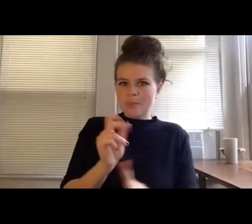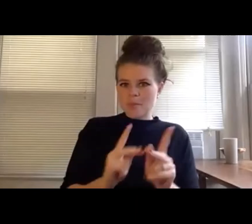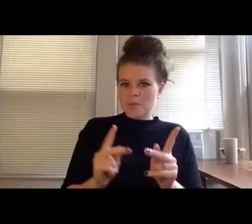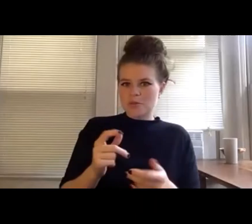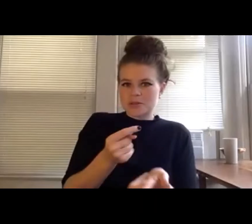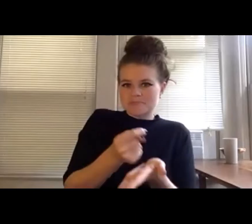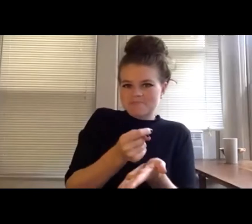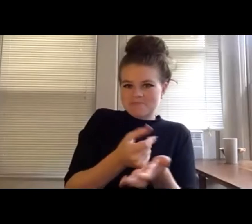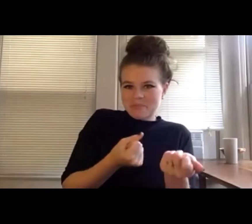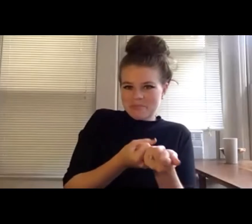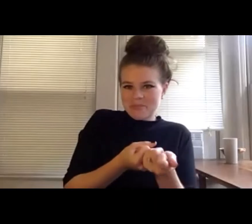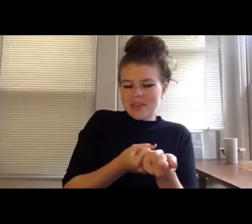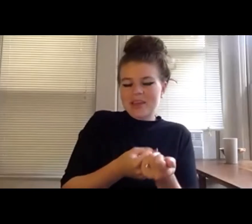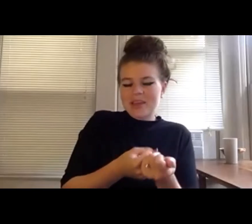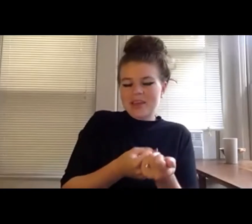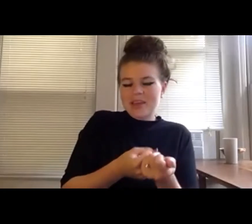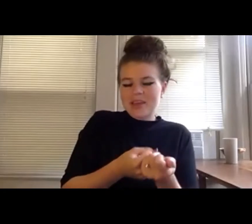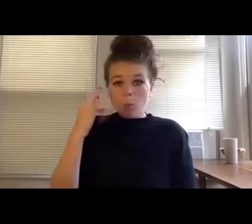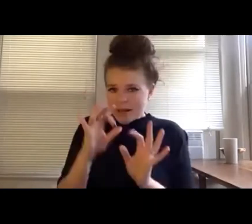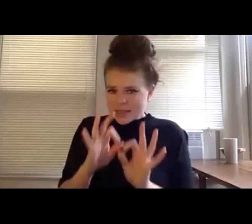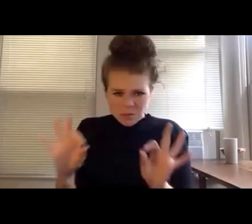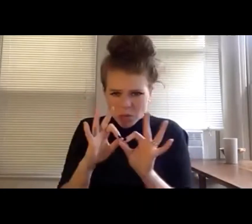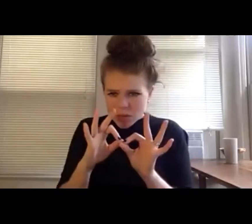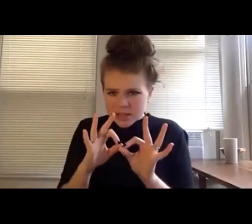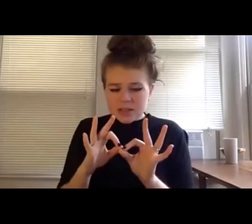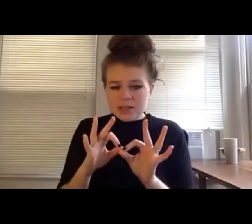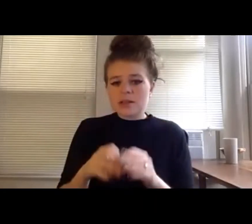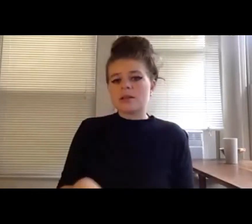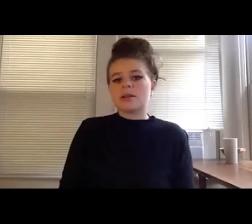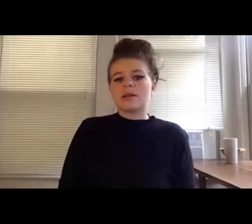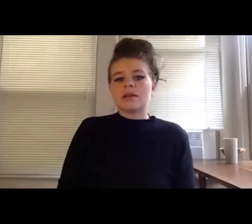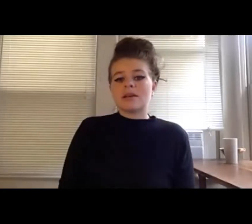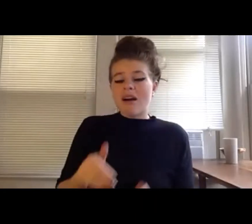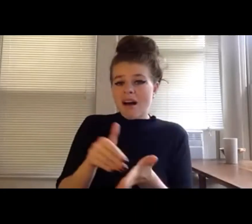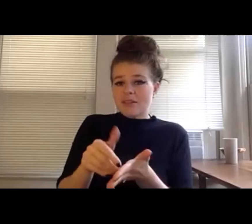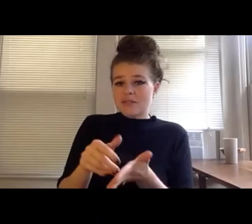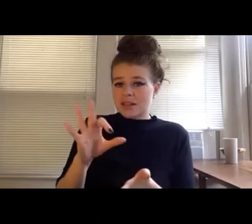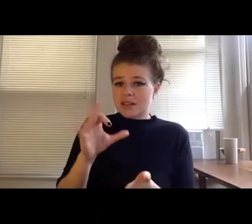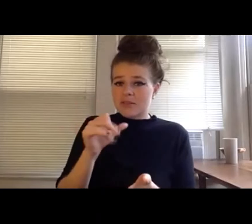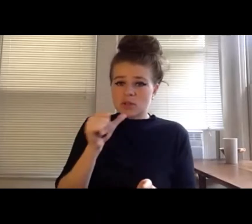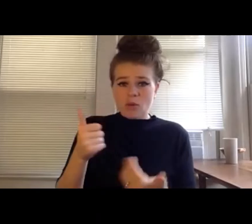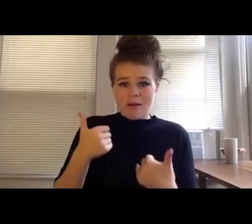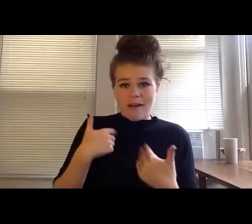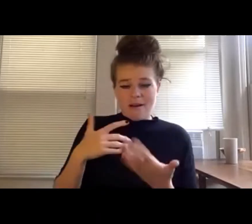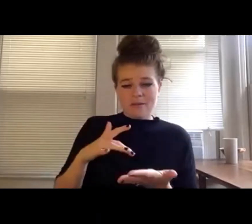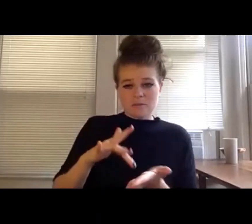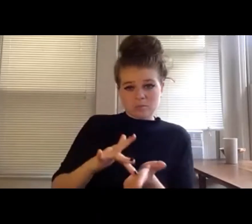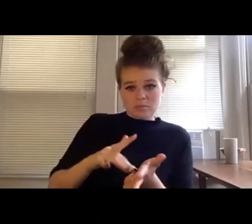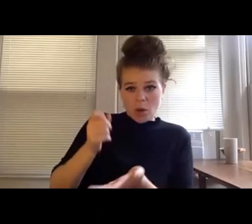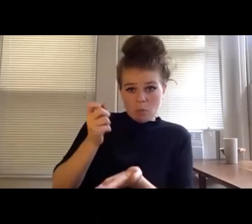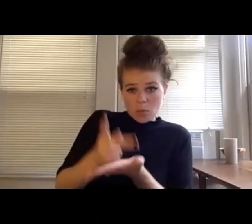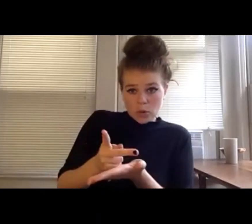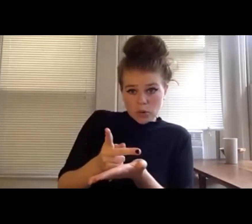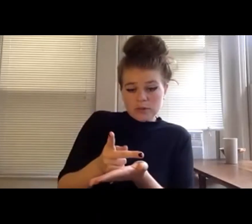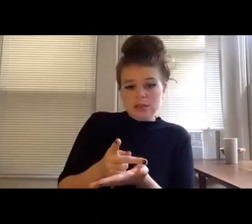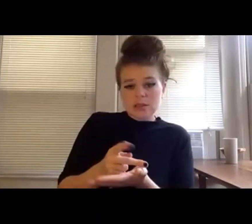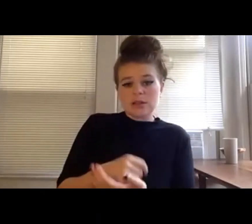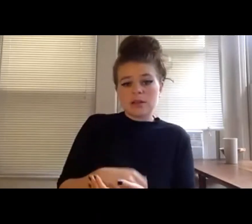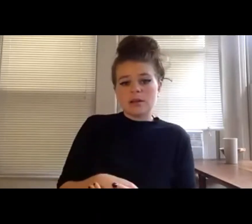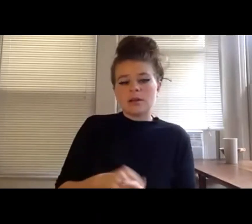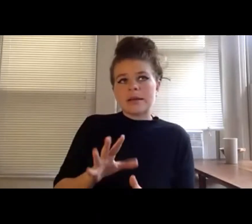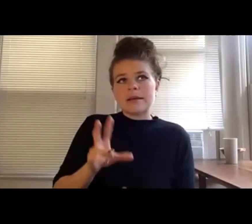critically important for us to do that is that a lot of times when we look at these new drugs being approved, if you look at